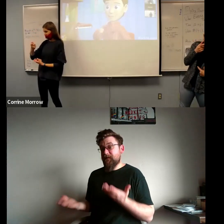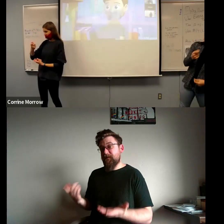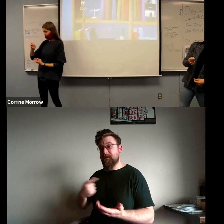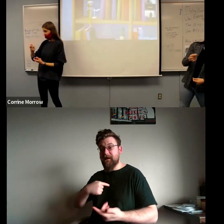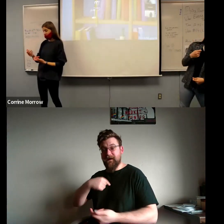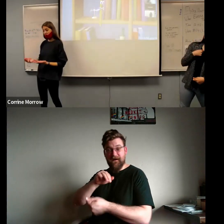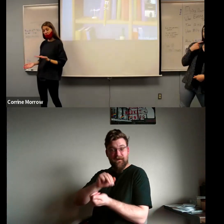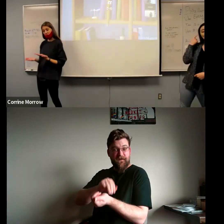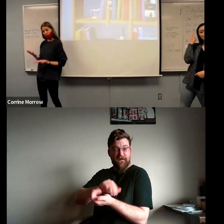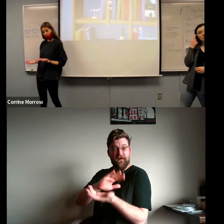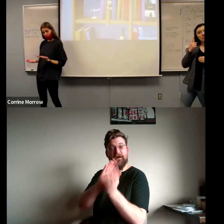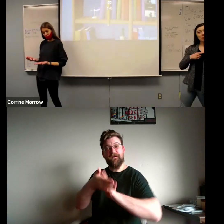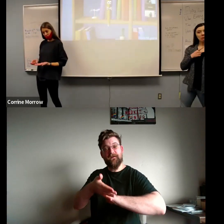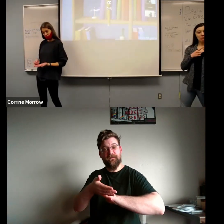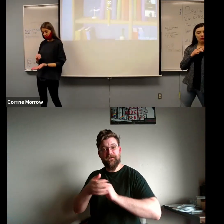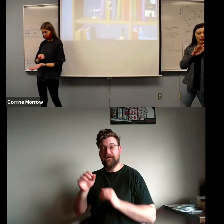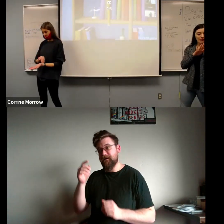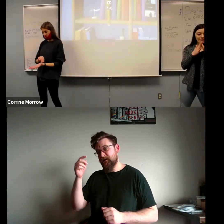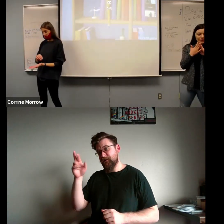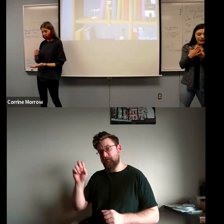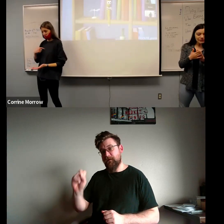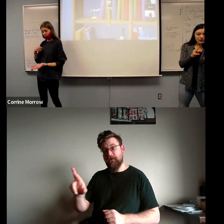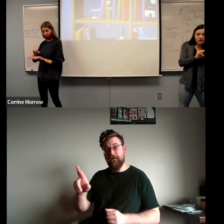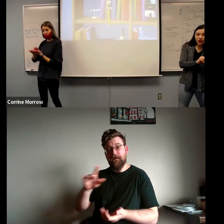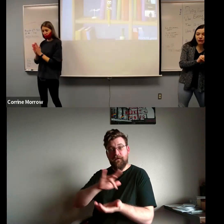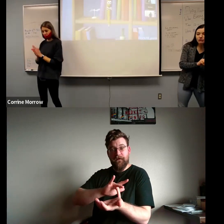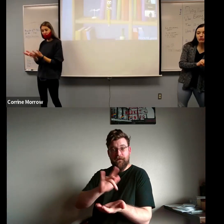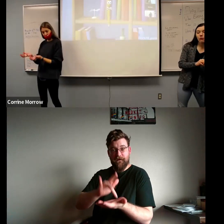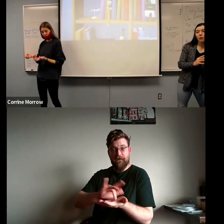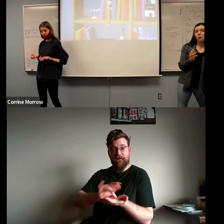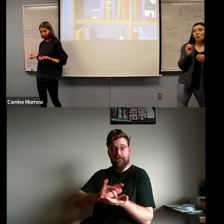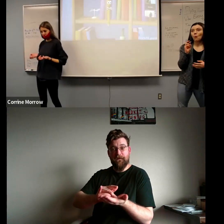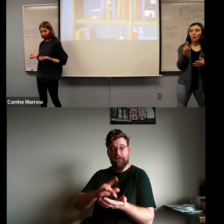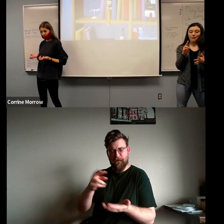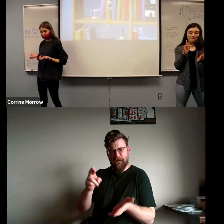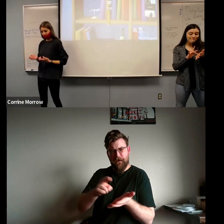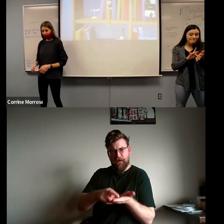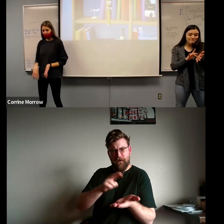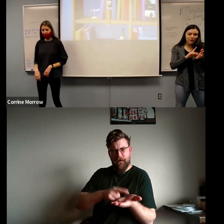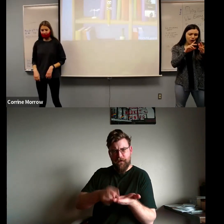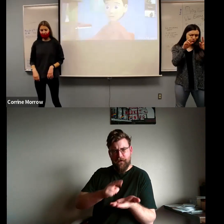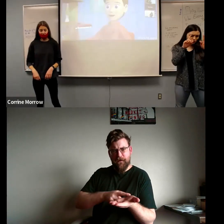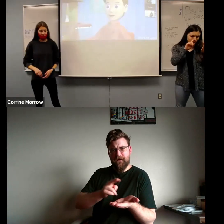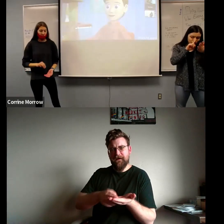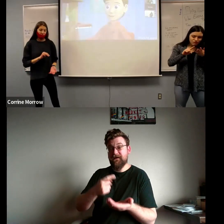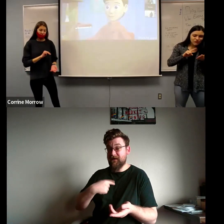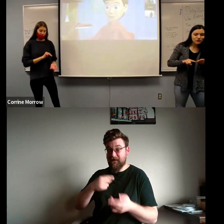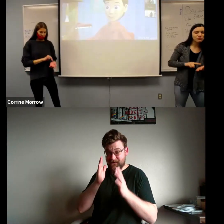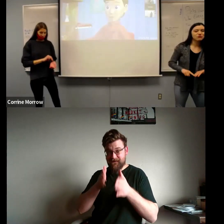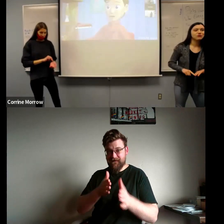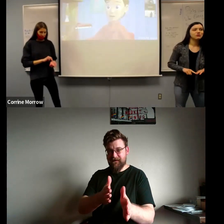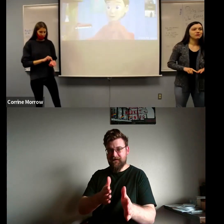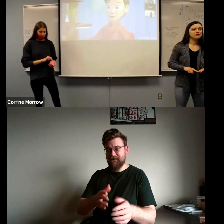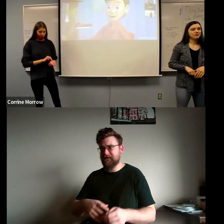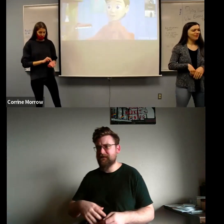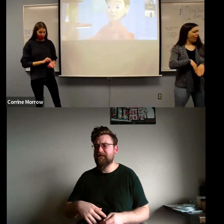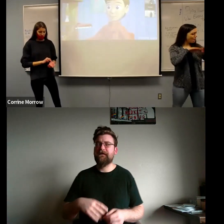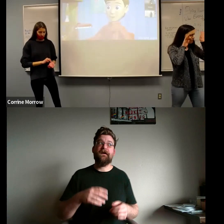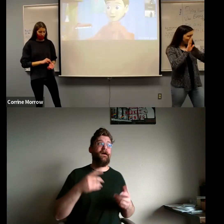research. Wonderful! There are so many fascinating jobs in the medical field. Yeah, and learning about the human body